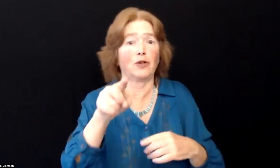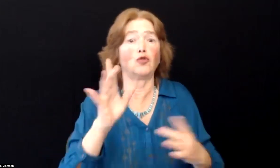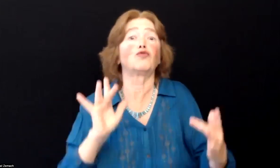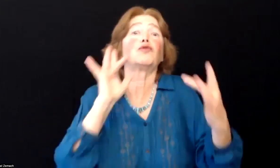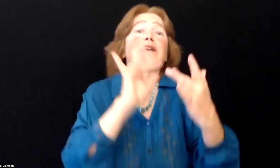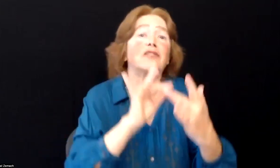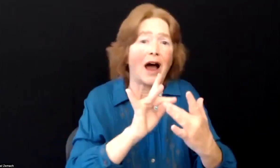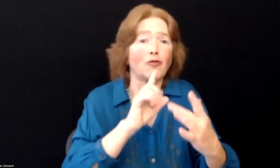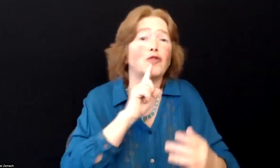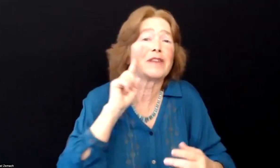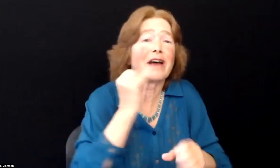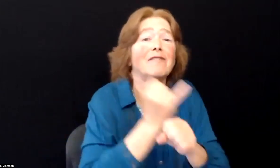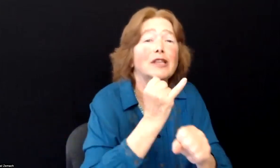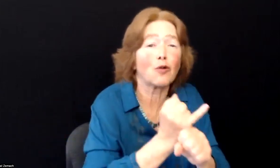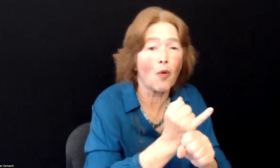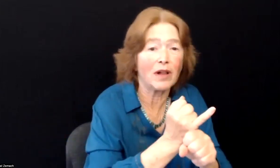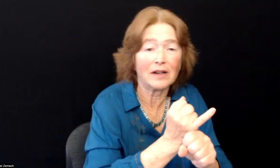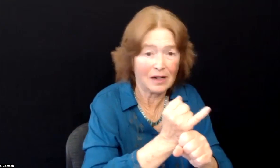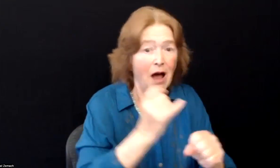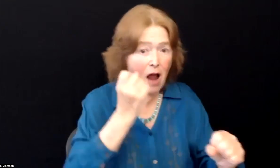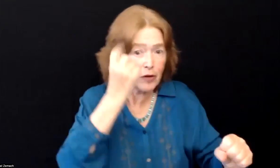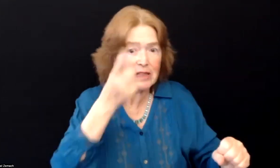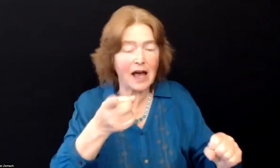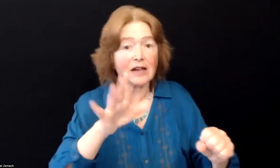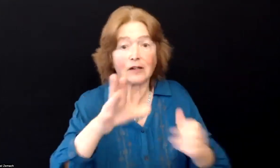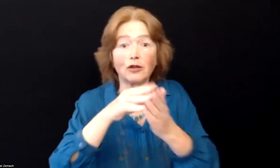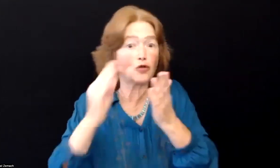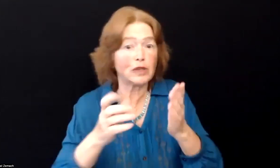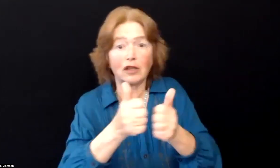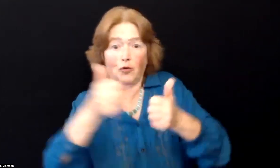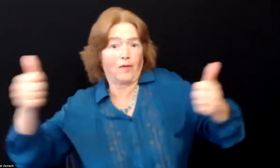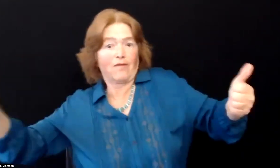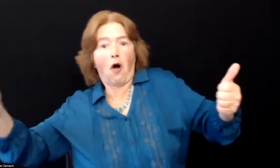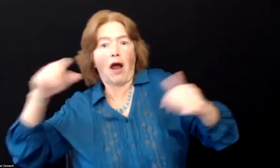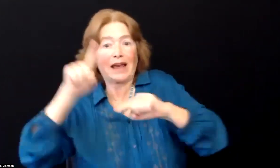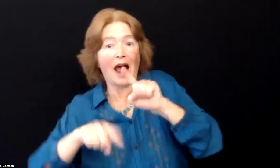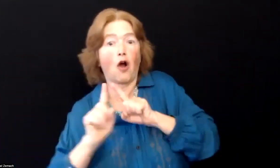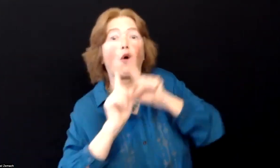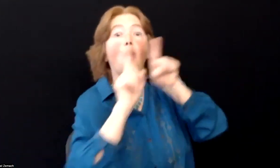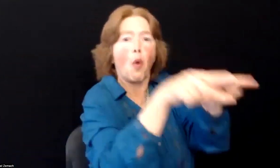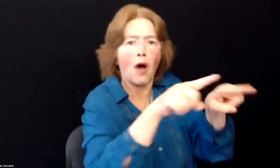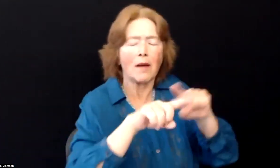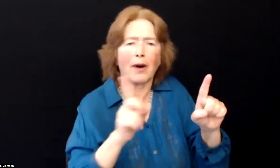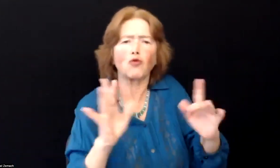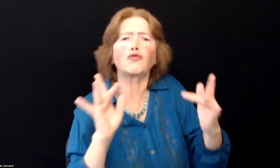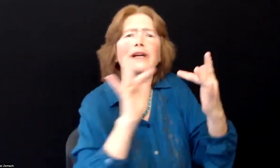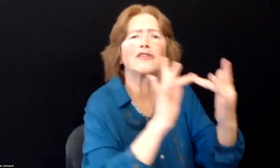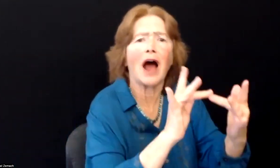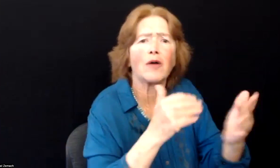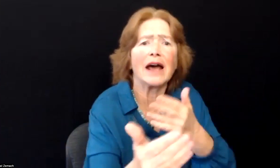If you reach out to the Schools for the Deaf, I understand your student's too far from the School for the Deaf, but you can certainly reach out